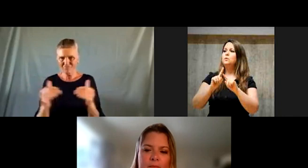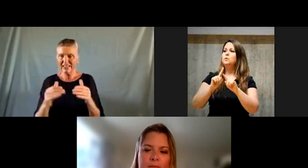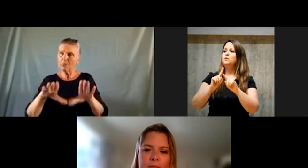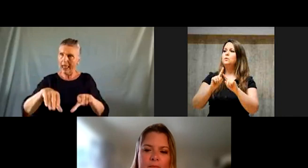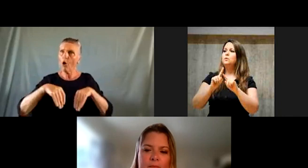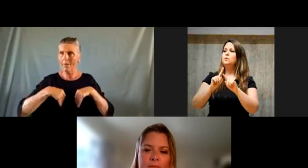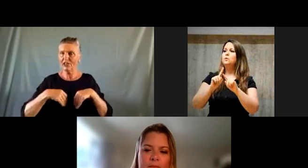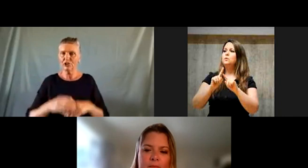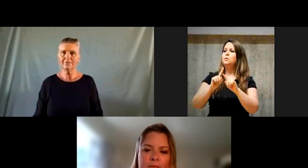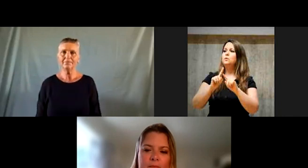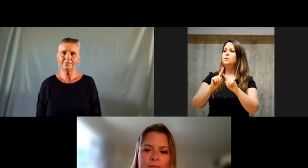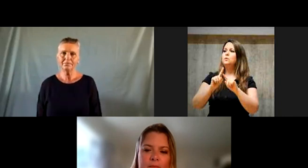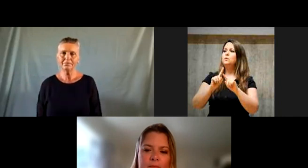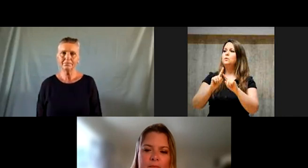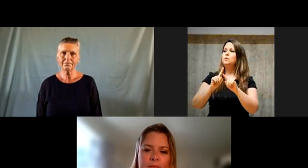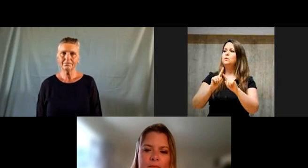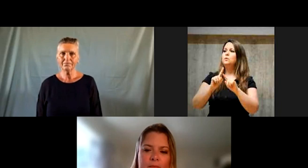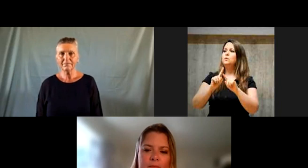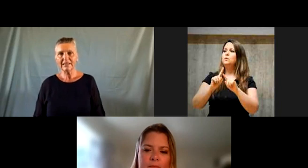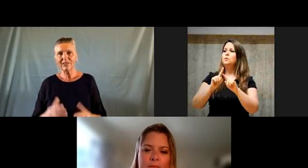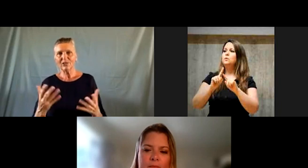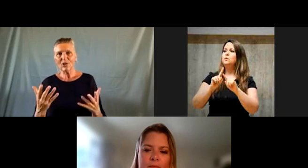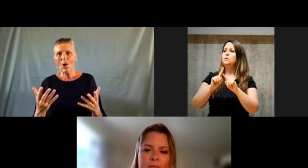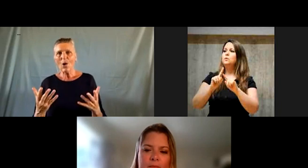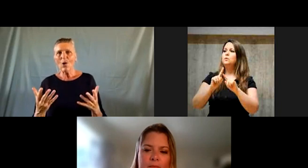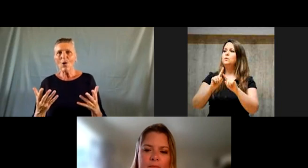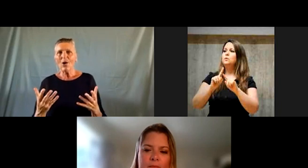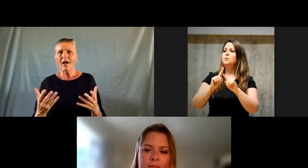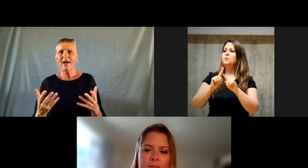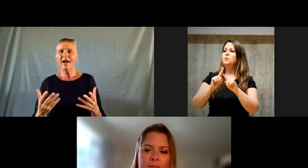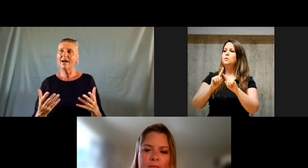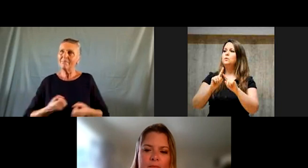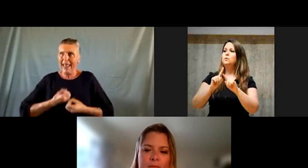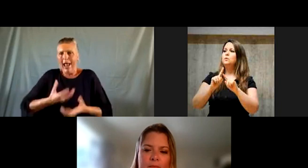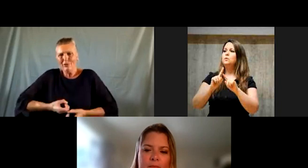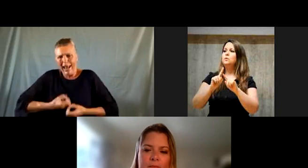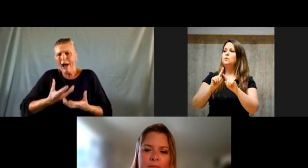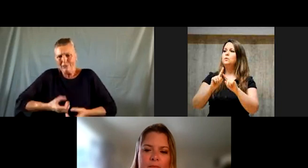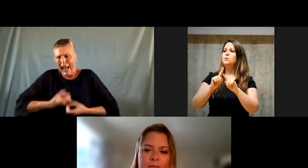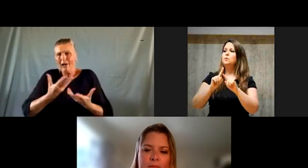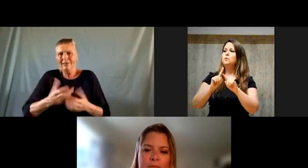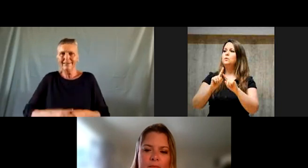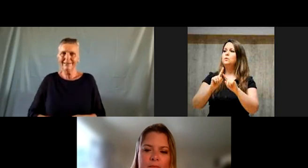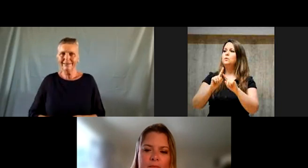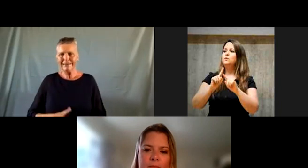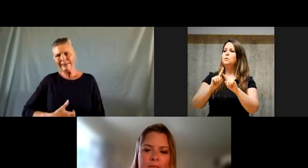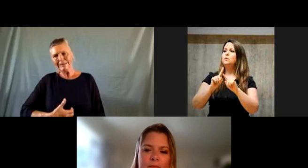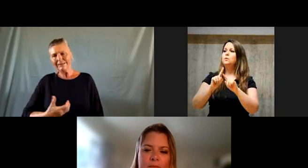Yeah, so kind of I put something that was in my chest for a long time about, you know, what is not